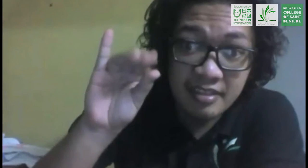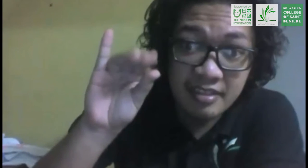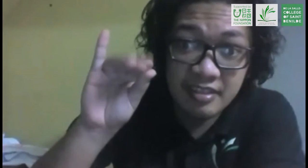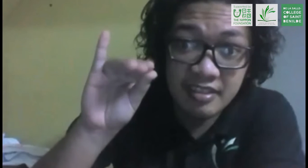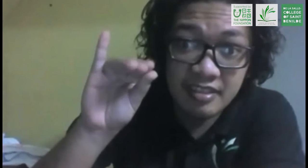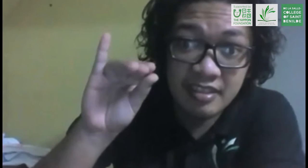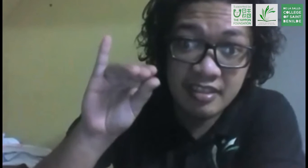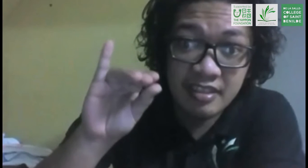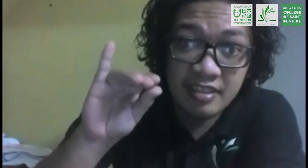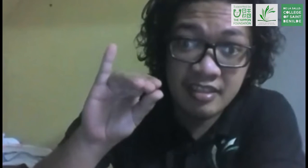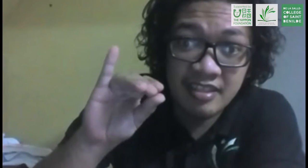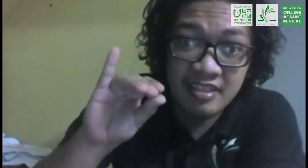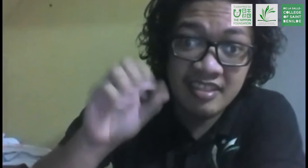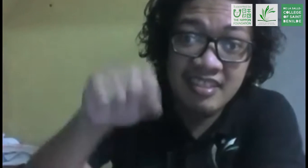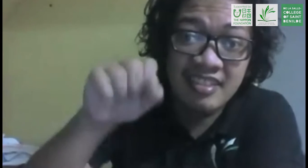Yami,